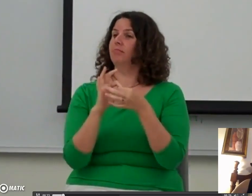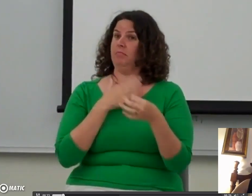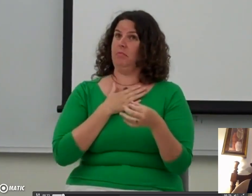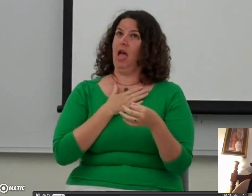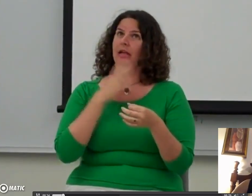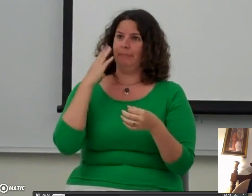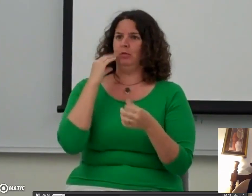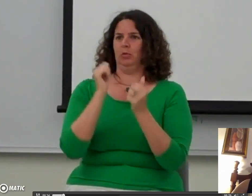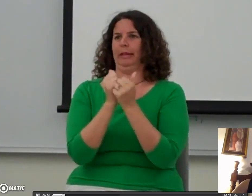what happened.